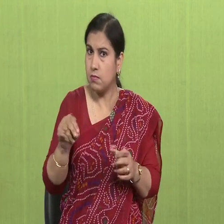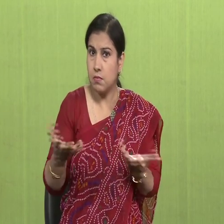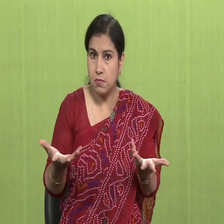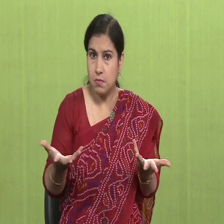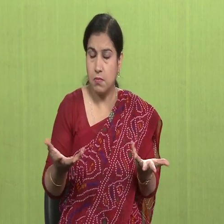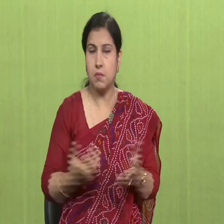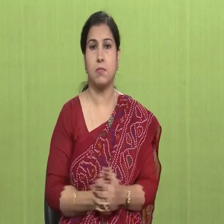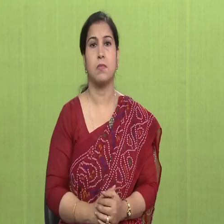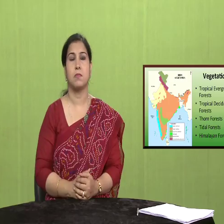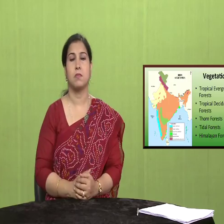In our ecosystem,